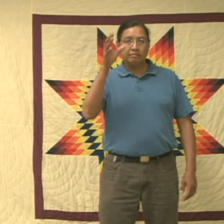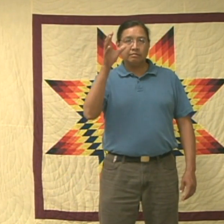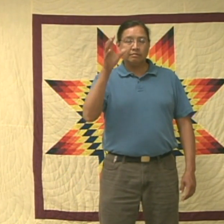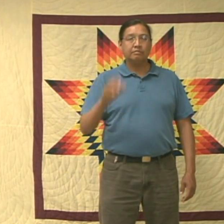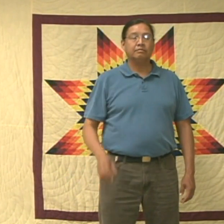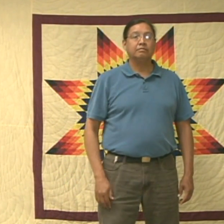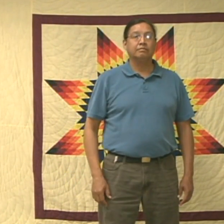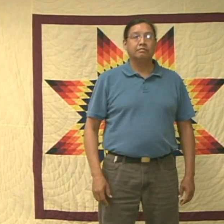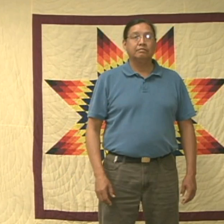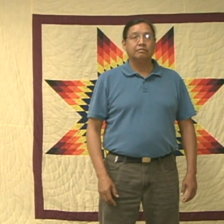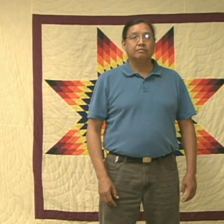Where?